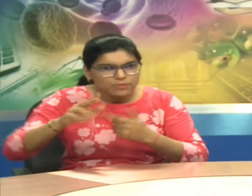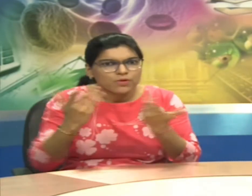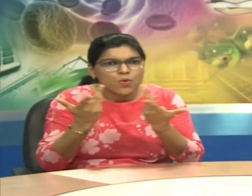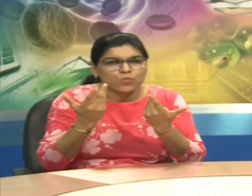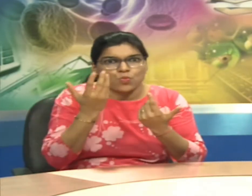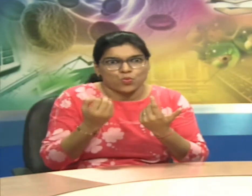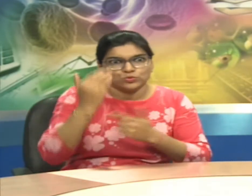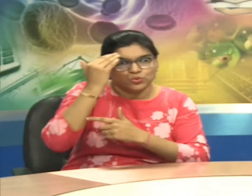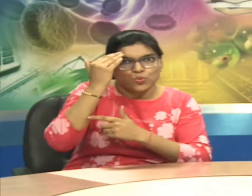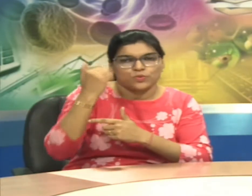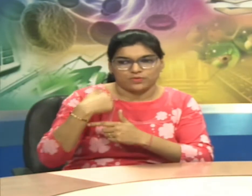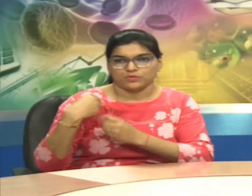reliable to pay back.